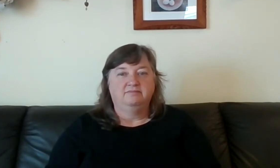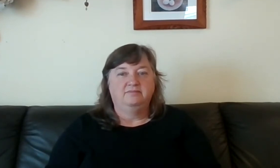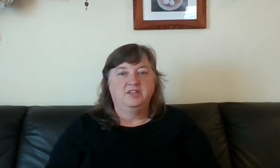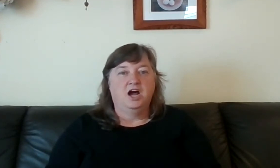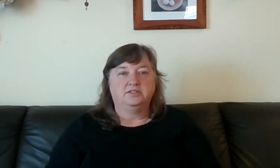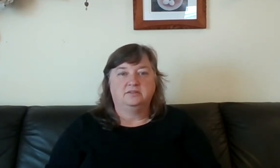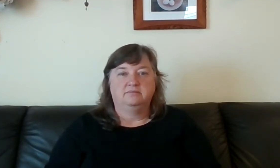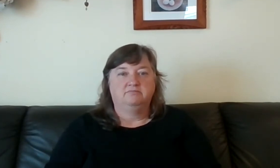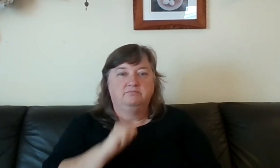Not.